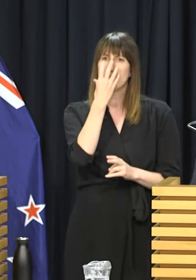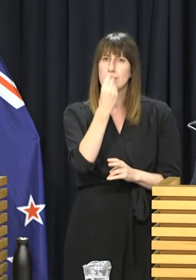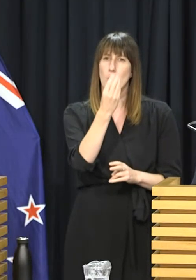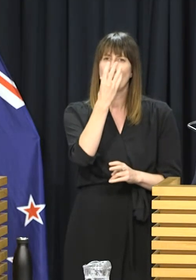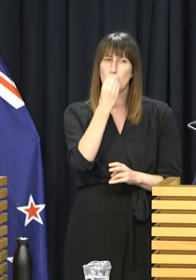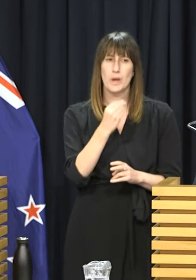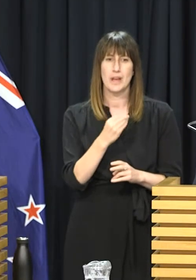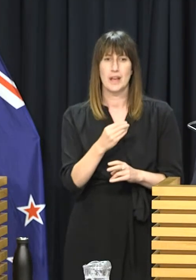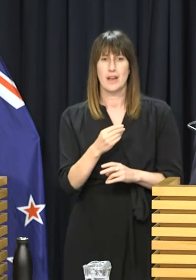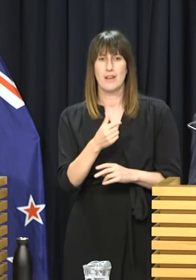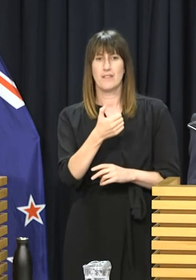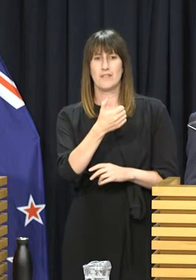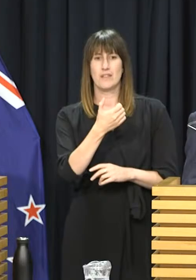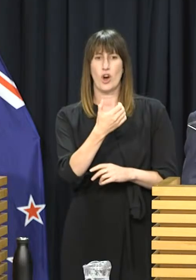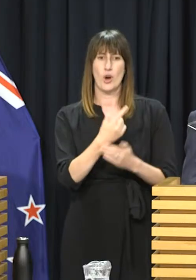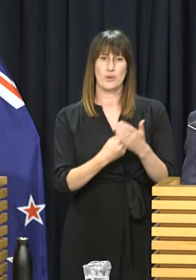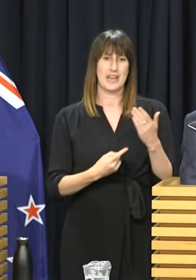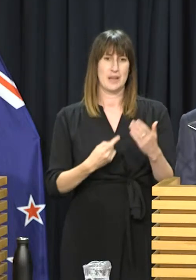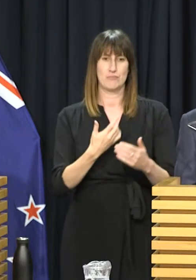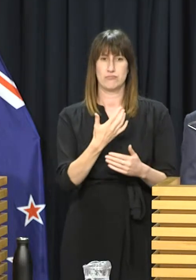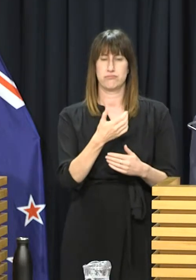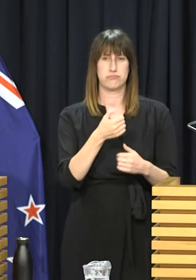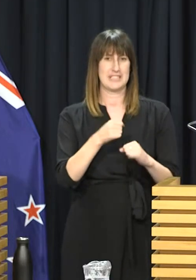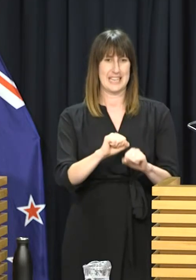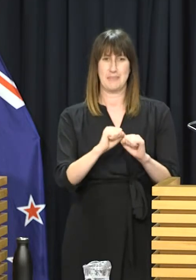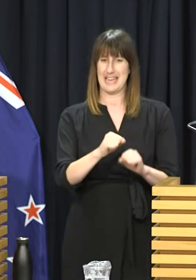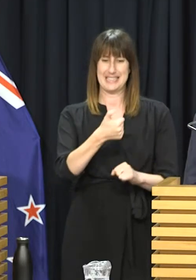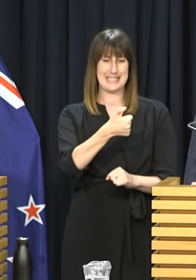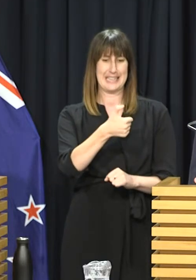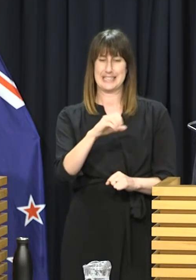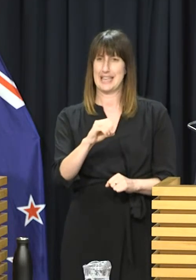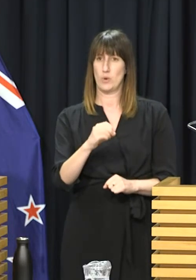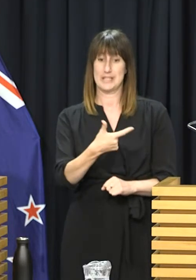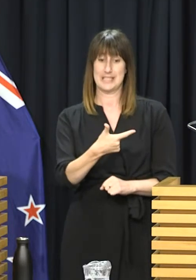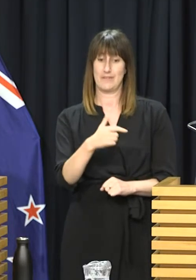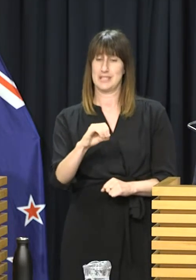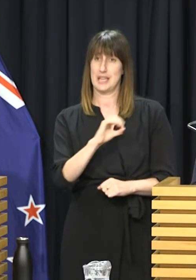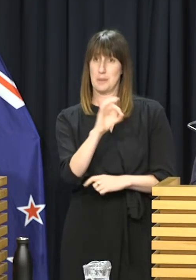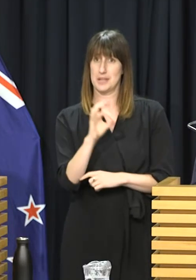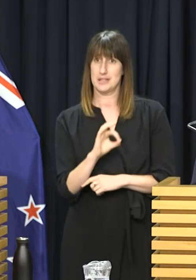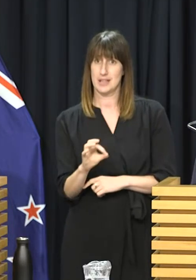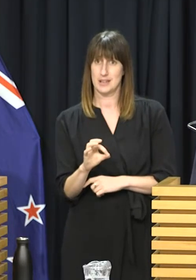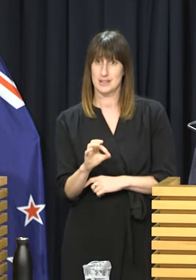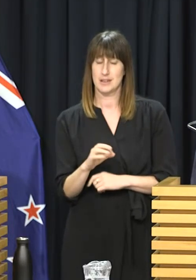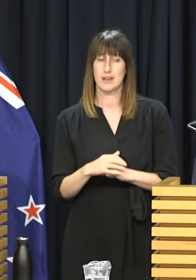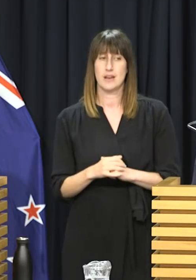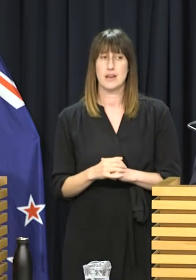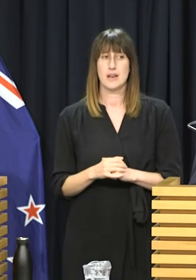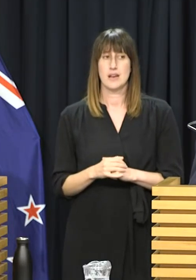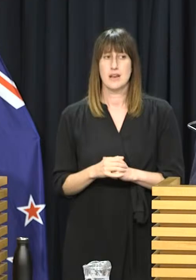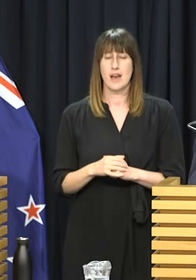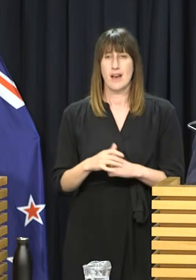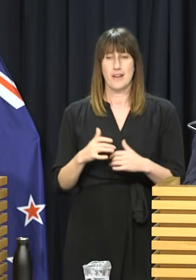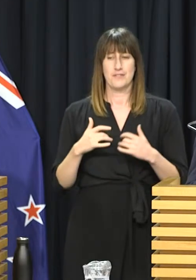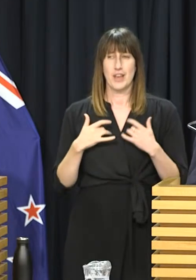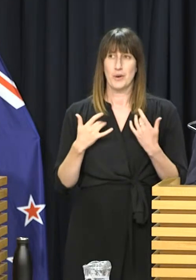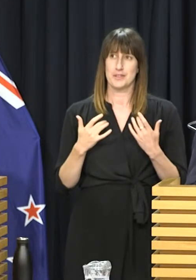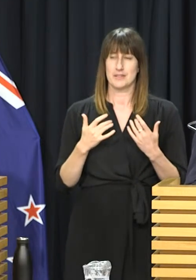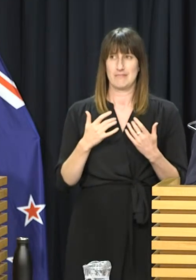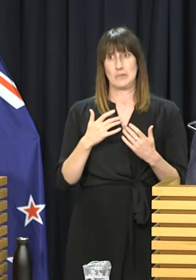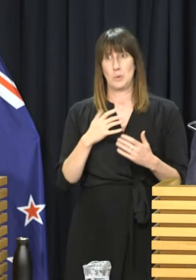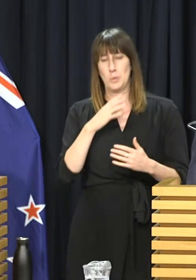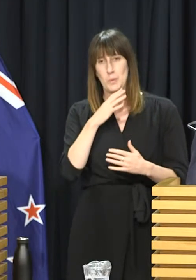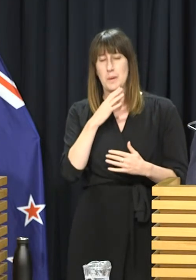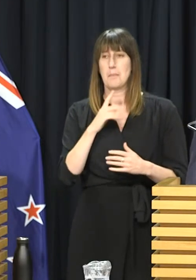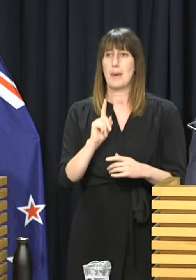So, notwithstanding that, that still leaves 5% of people. And one of the ironic things here, or sort of feels counterintuitive, is the higher